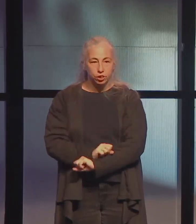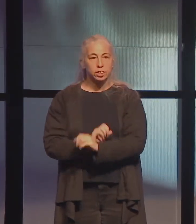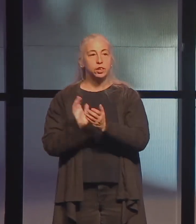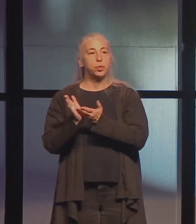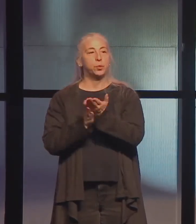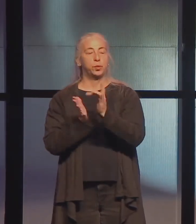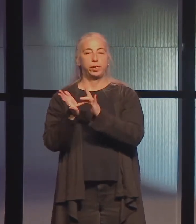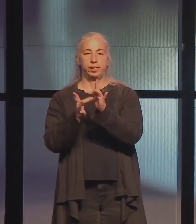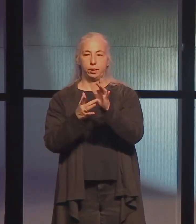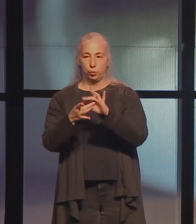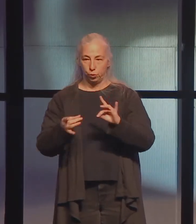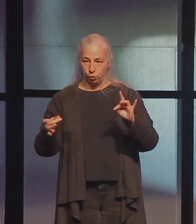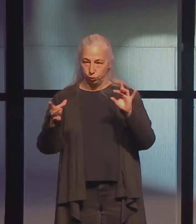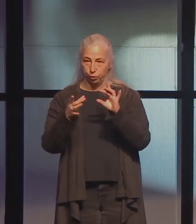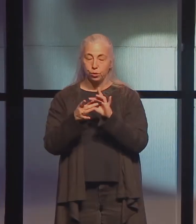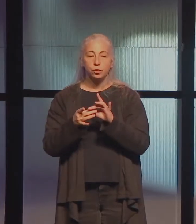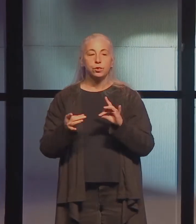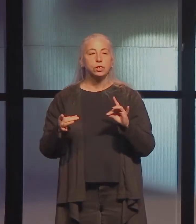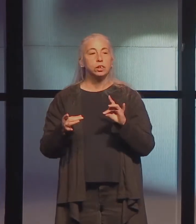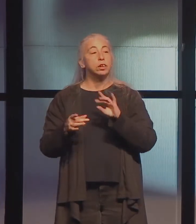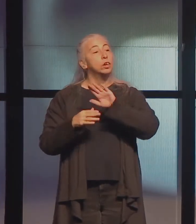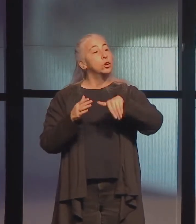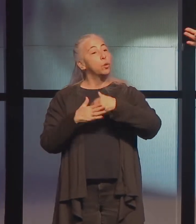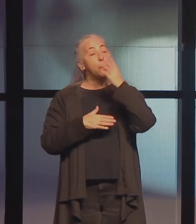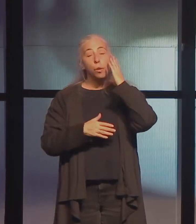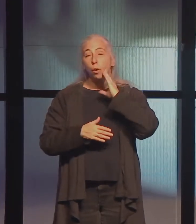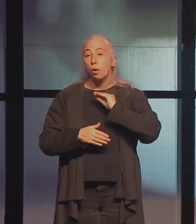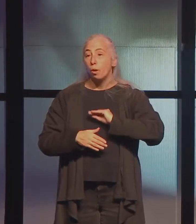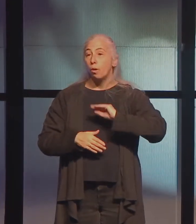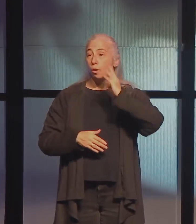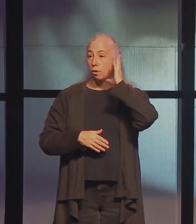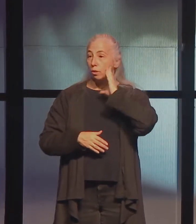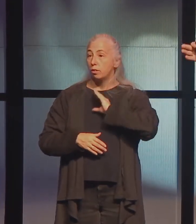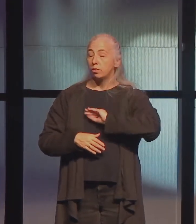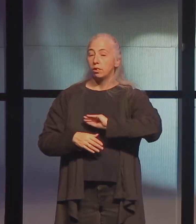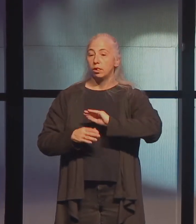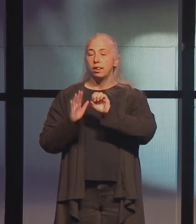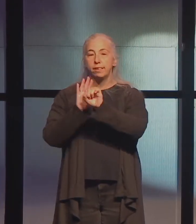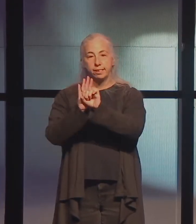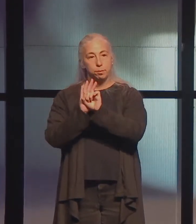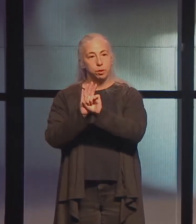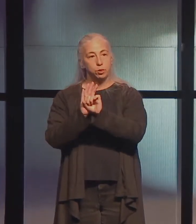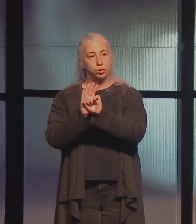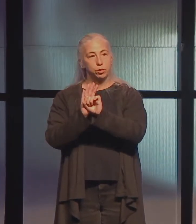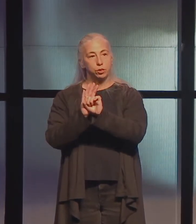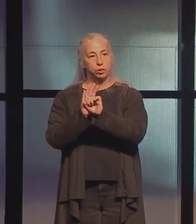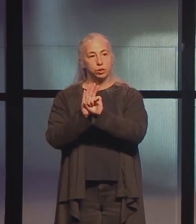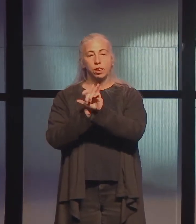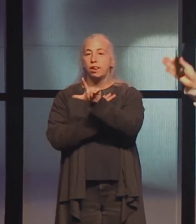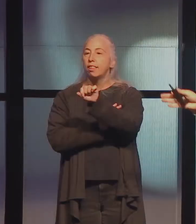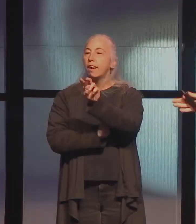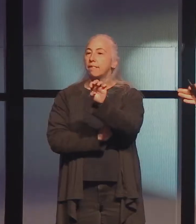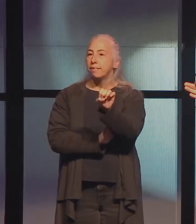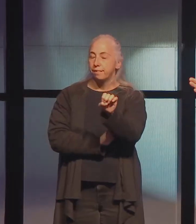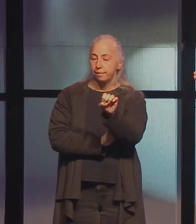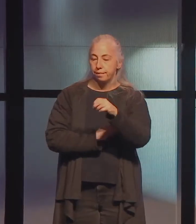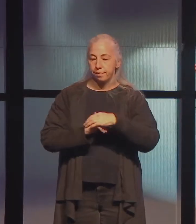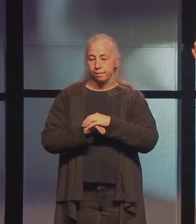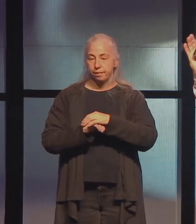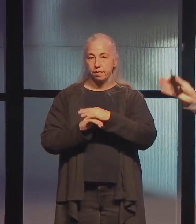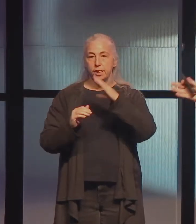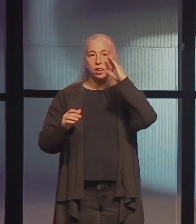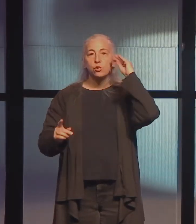of Jesus. Everyone is welcome to experience in these symbols unconditional love, unimaginable